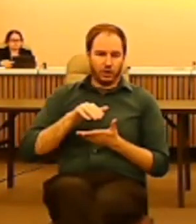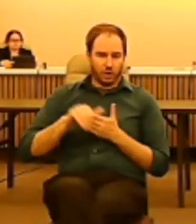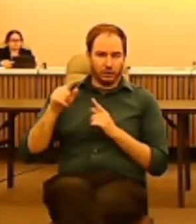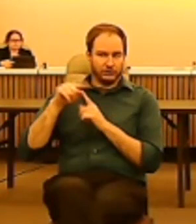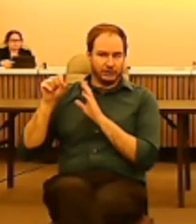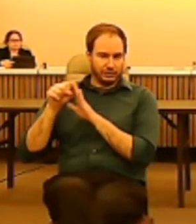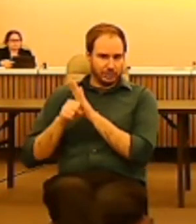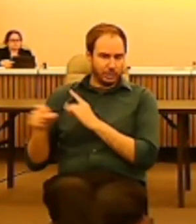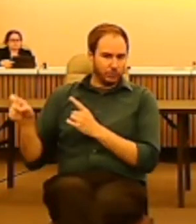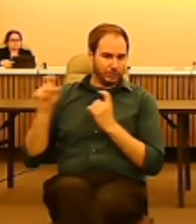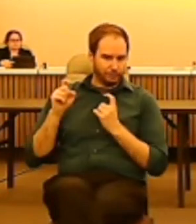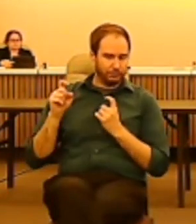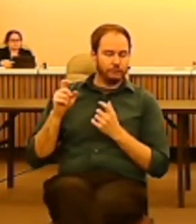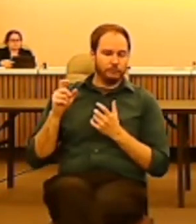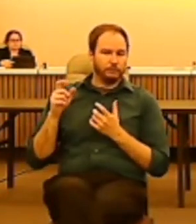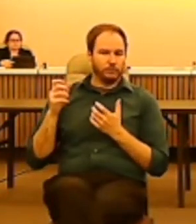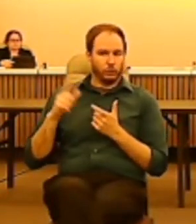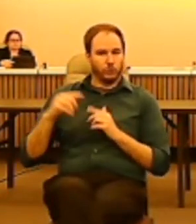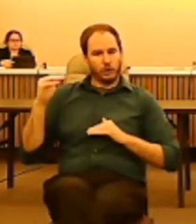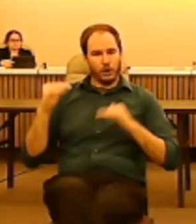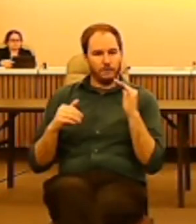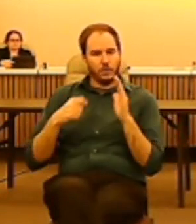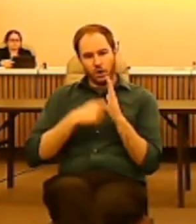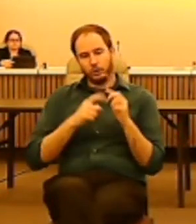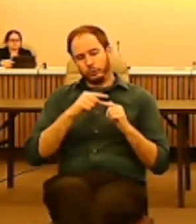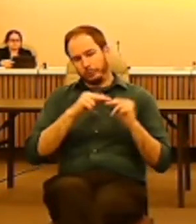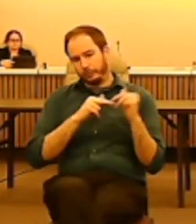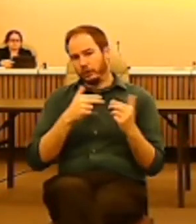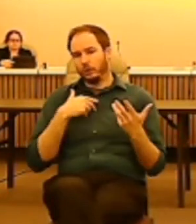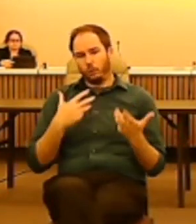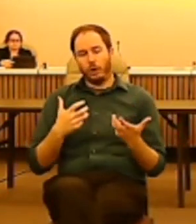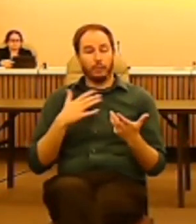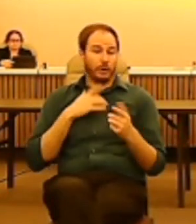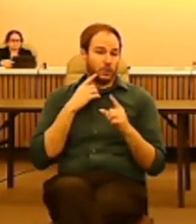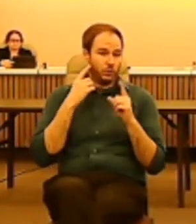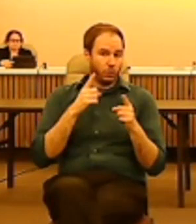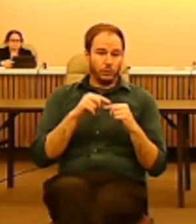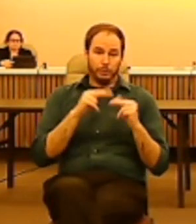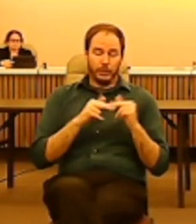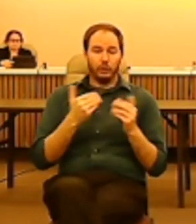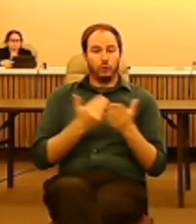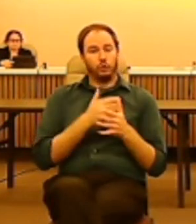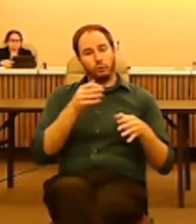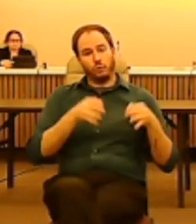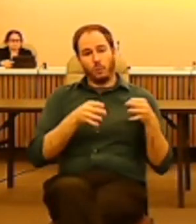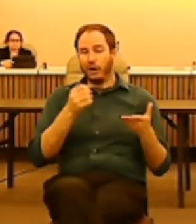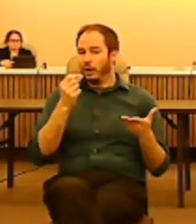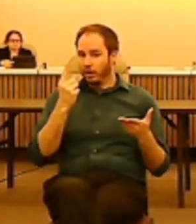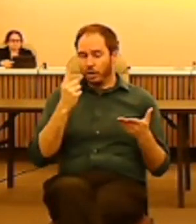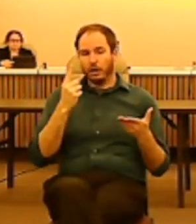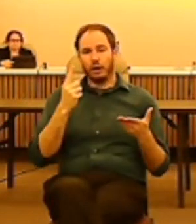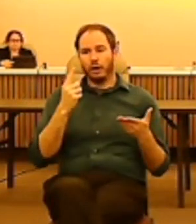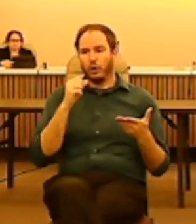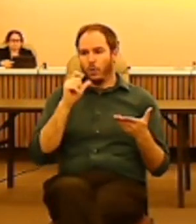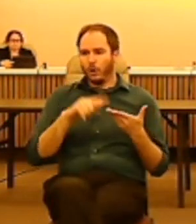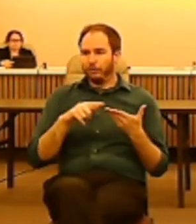state to offset the cost to build it. My goal is to build the new court without taking